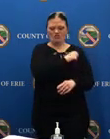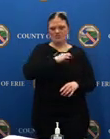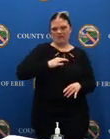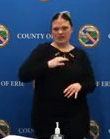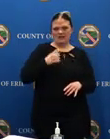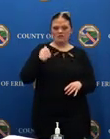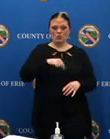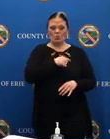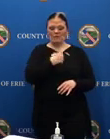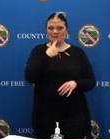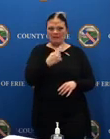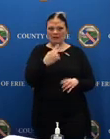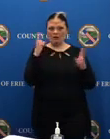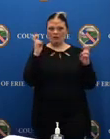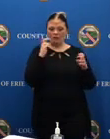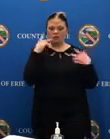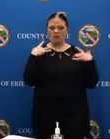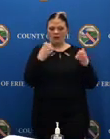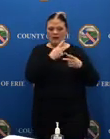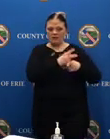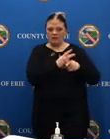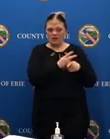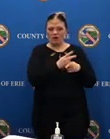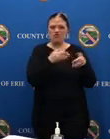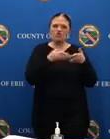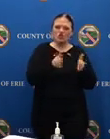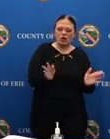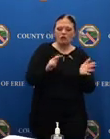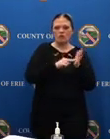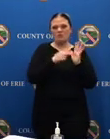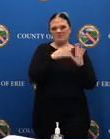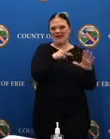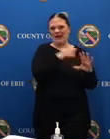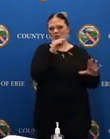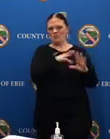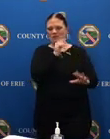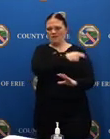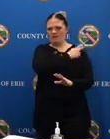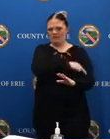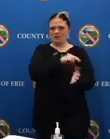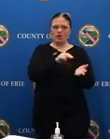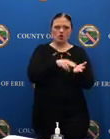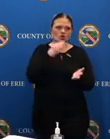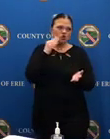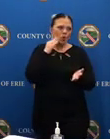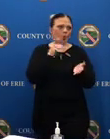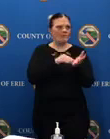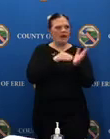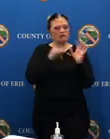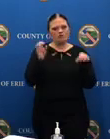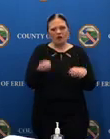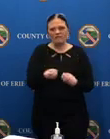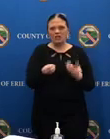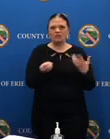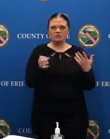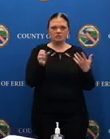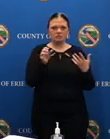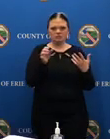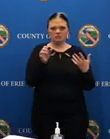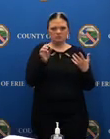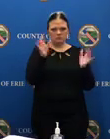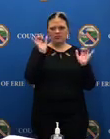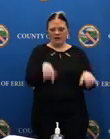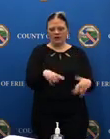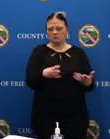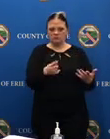about healthcare, we're talking about healthcare generally outside of the hospital, including nursing homes, doctors' offices, the like. We're